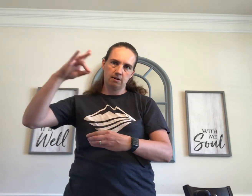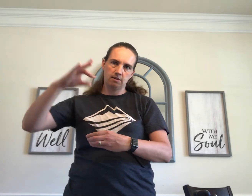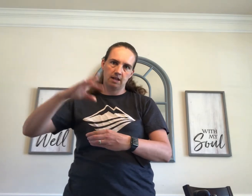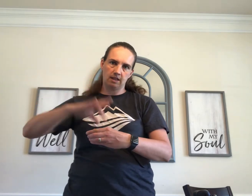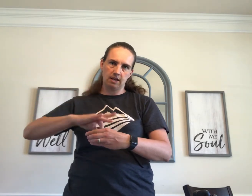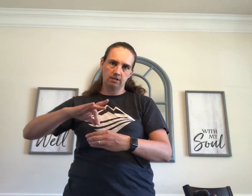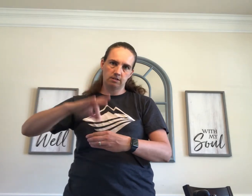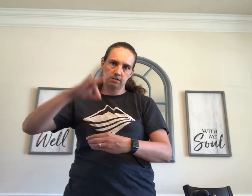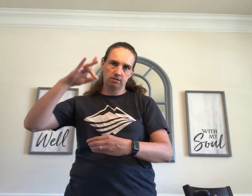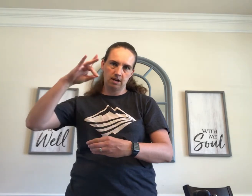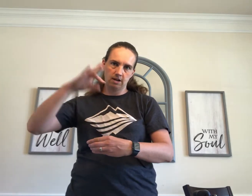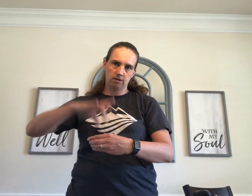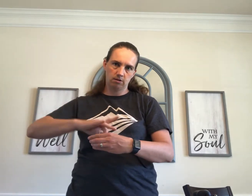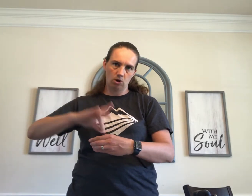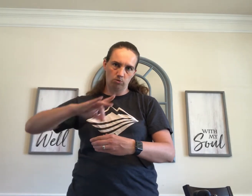like this, okay? Ghost.